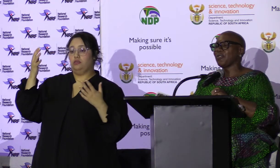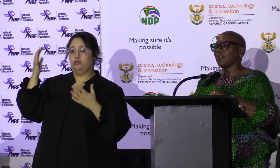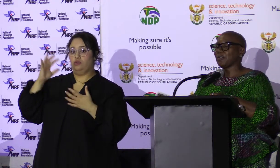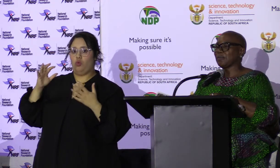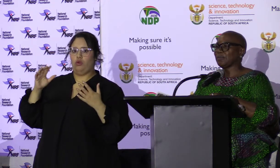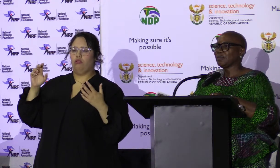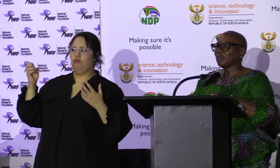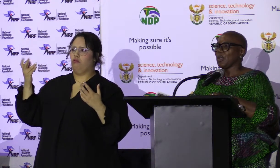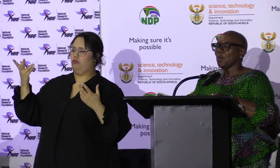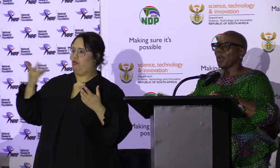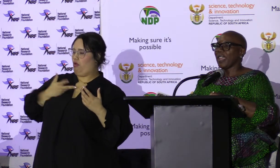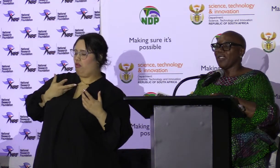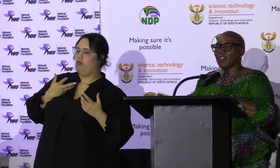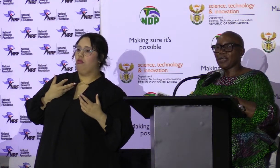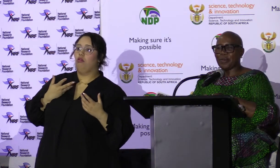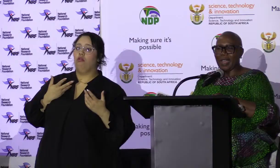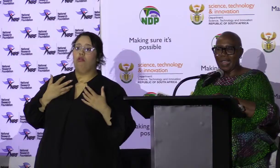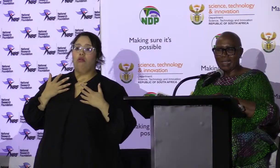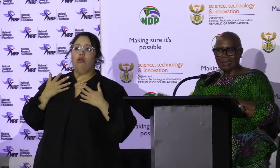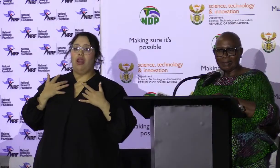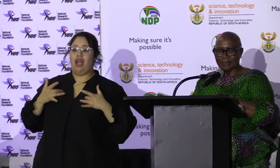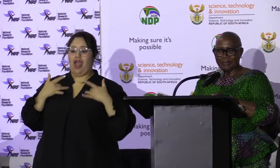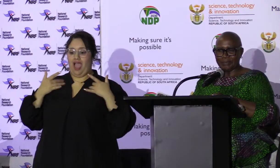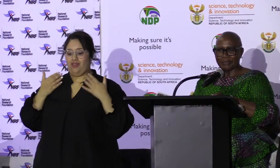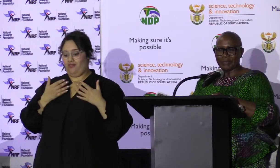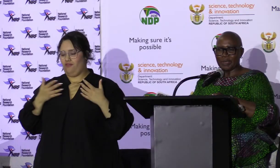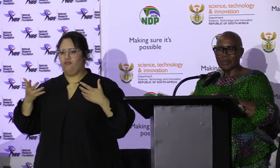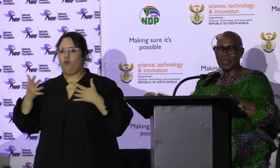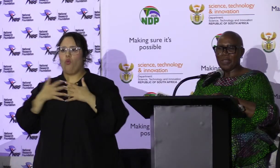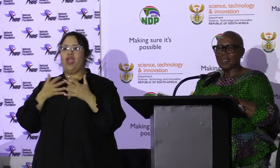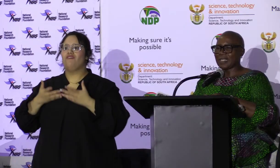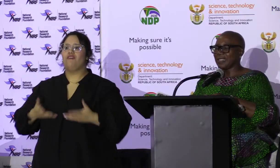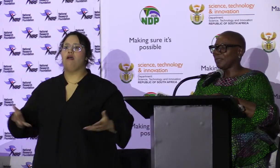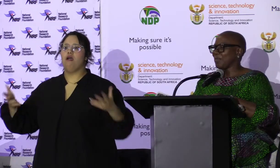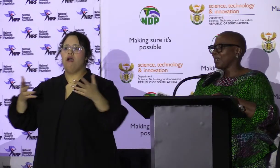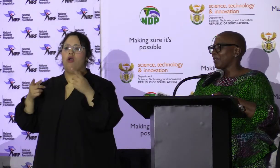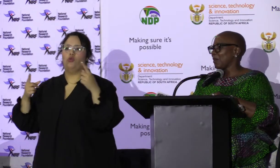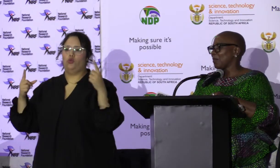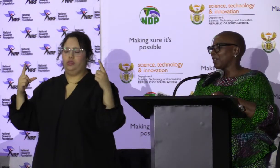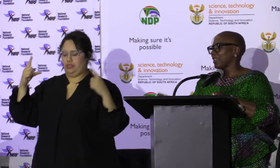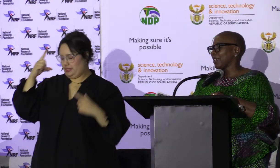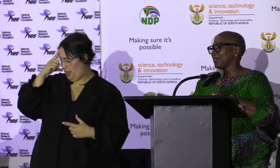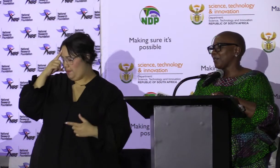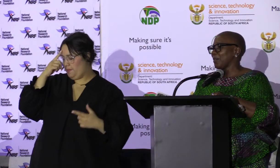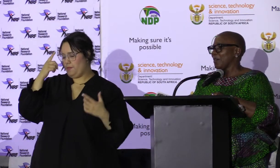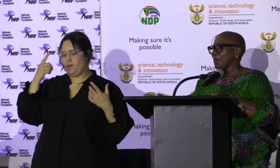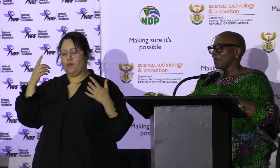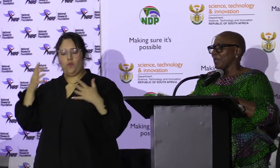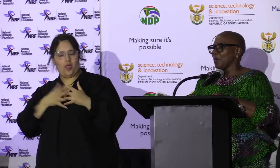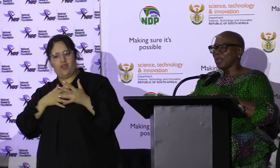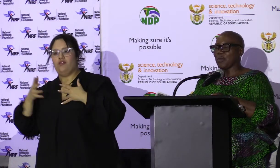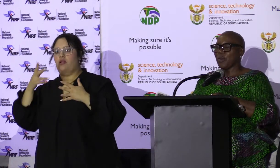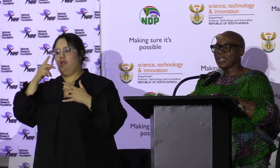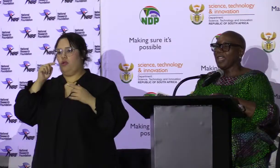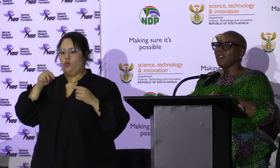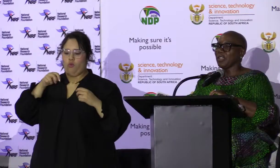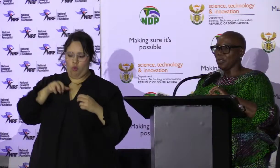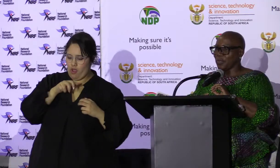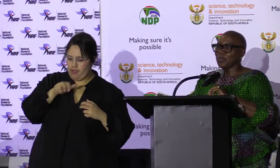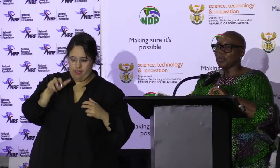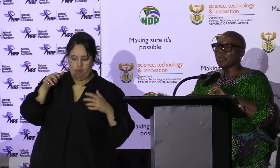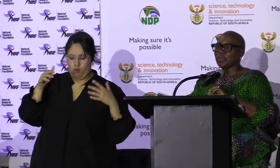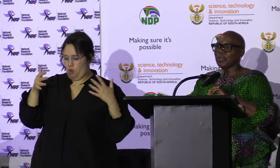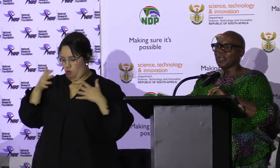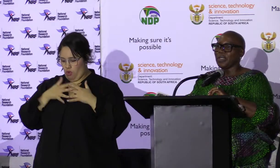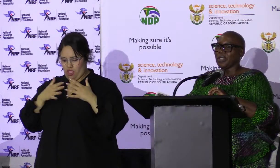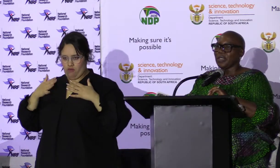in life, wherever you are, whether you're sleeping, you're walking, in whatever